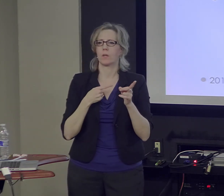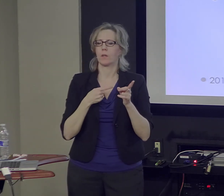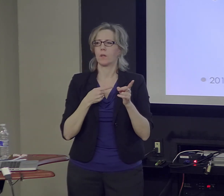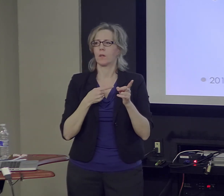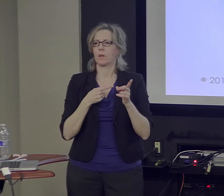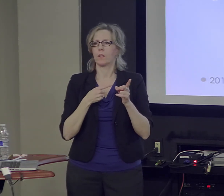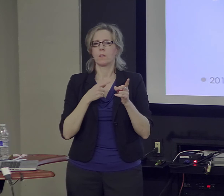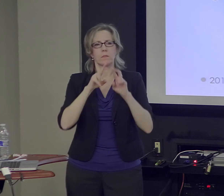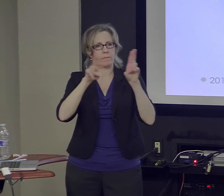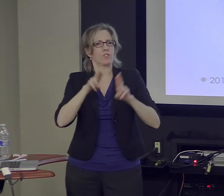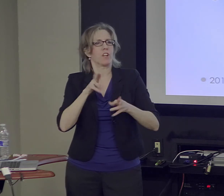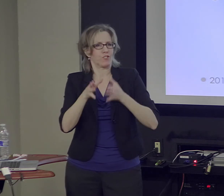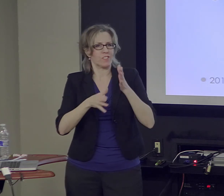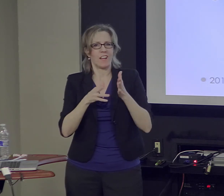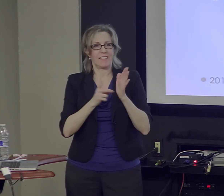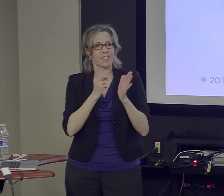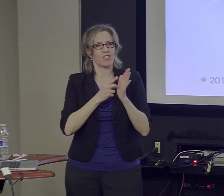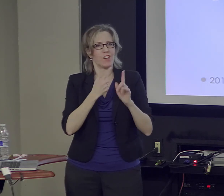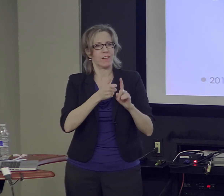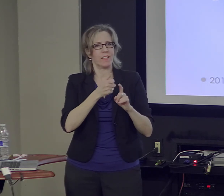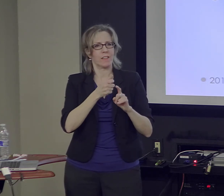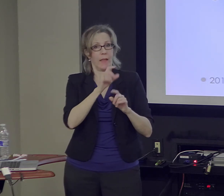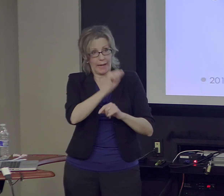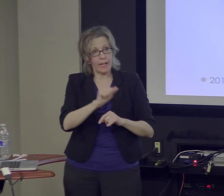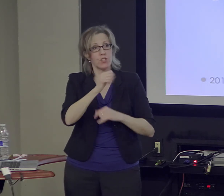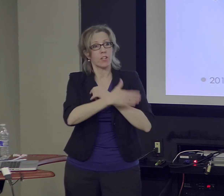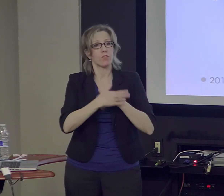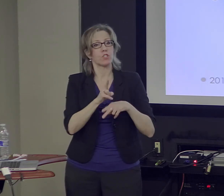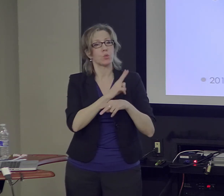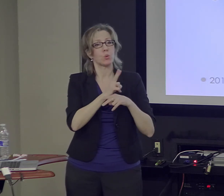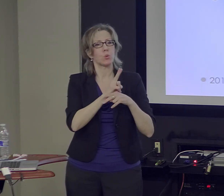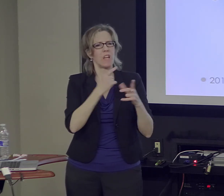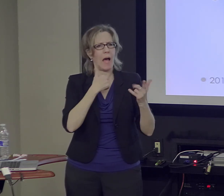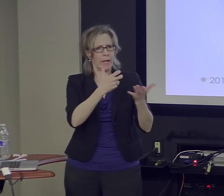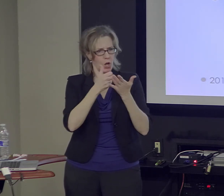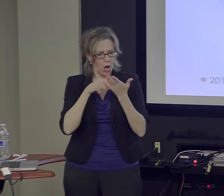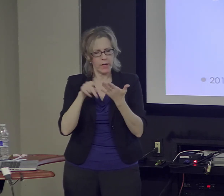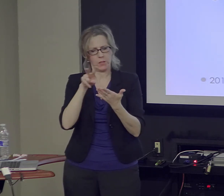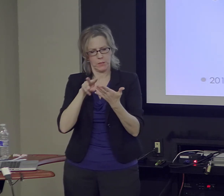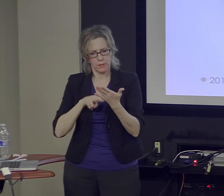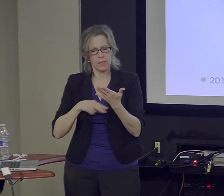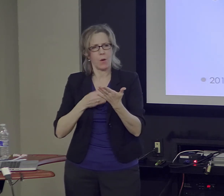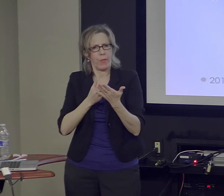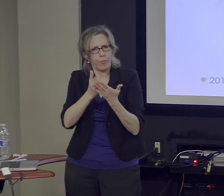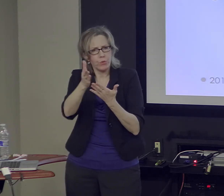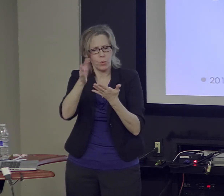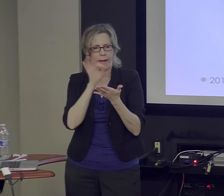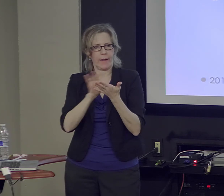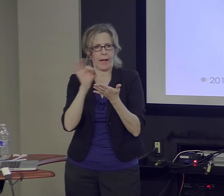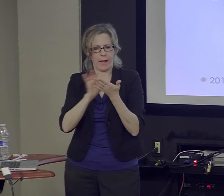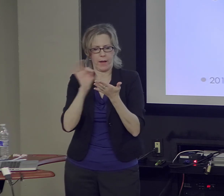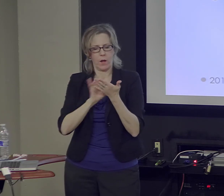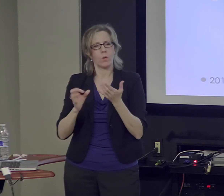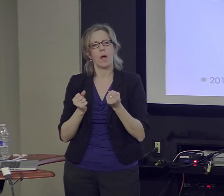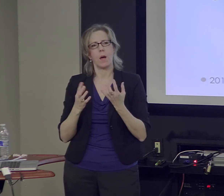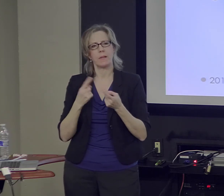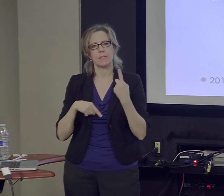They have a dictionary published of international sign language that Asian countries use. And I went through